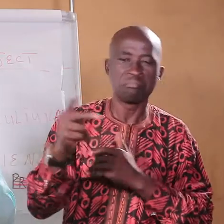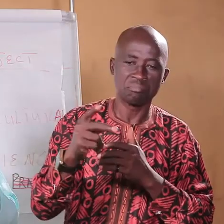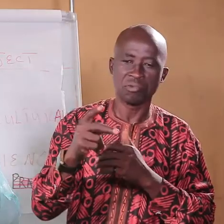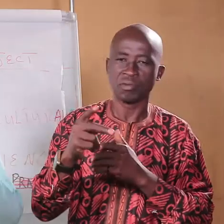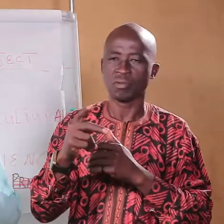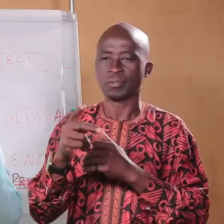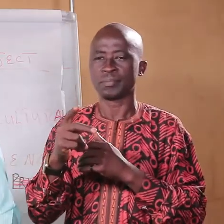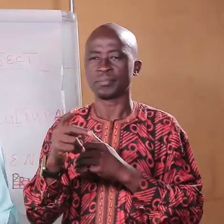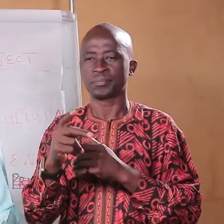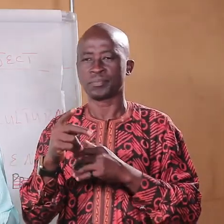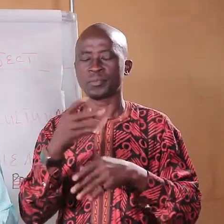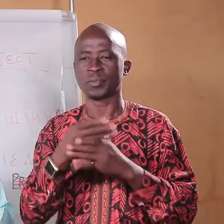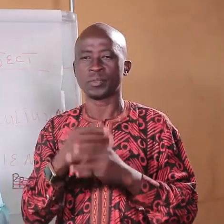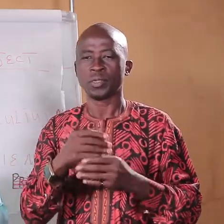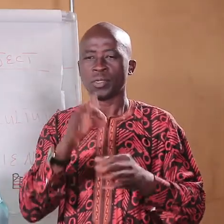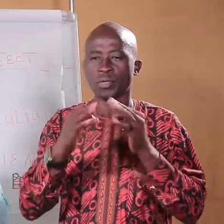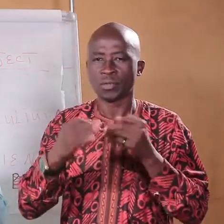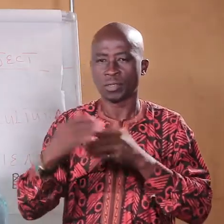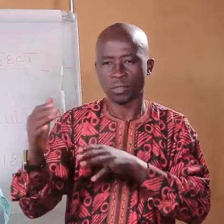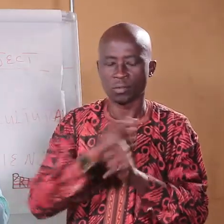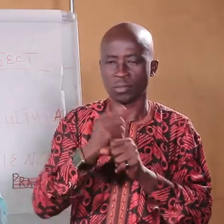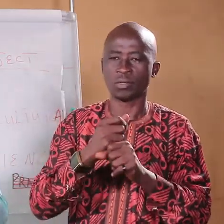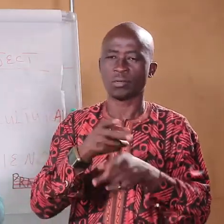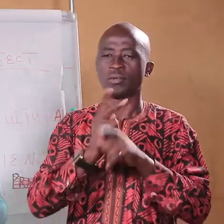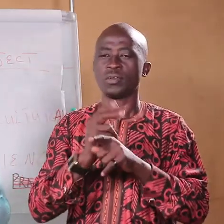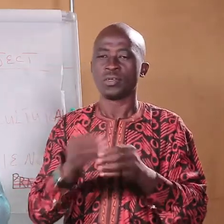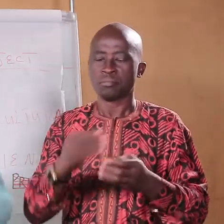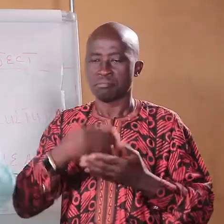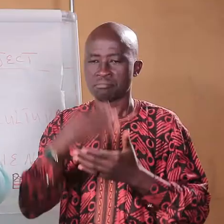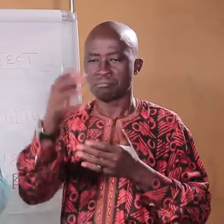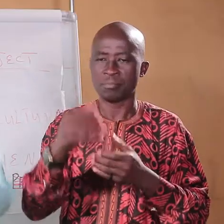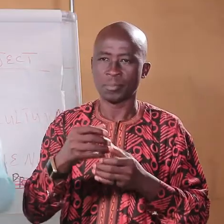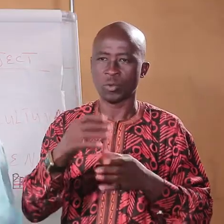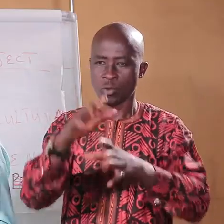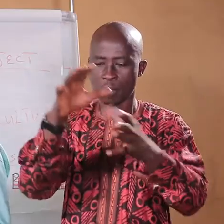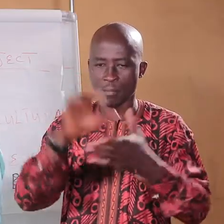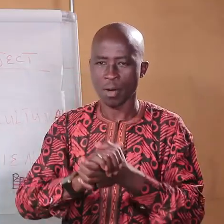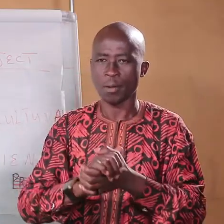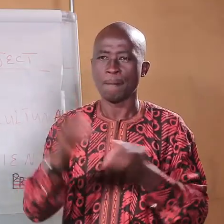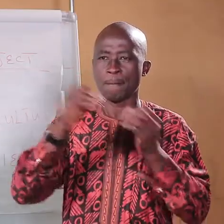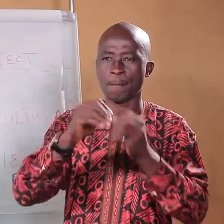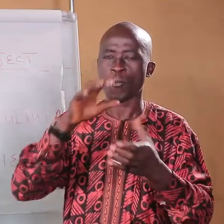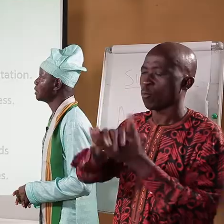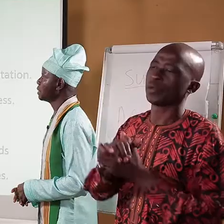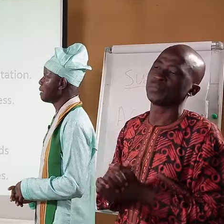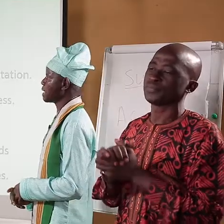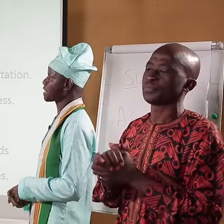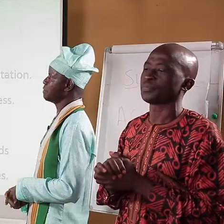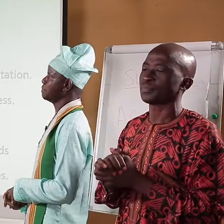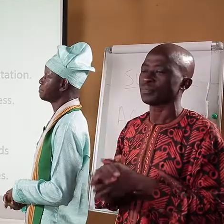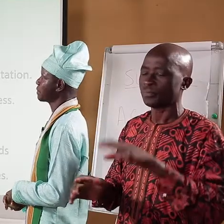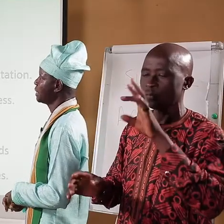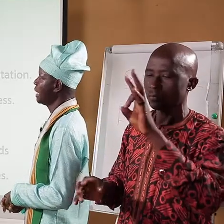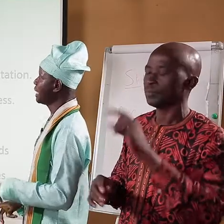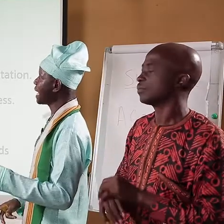go and marry more wives and make it impossible or very difficult for them to refund this loan. Number